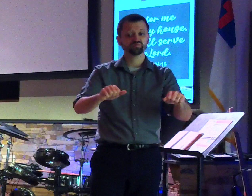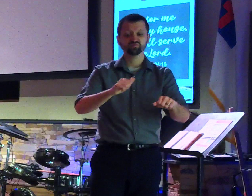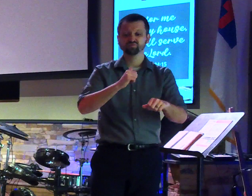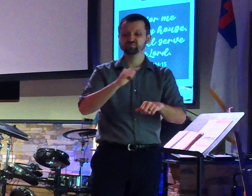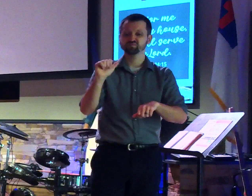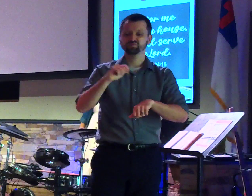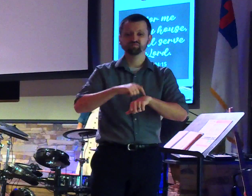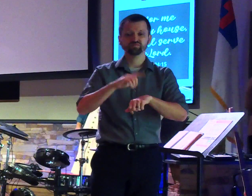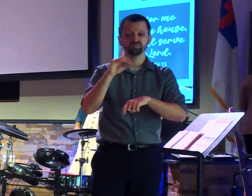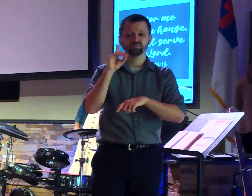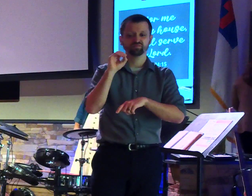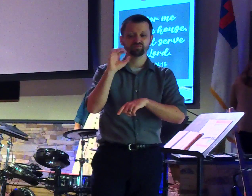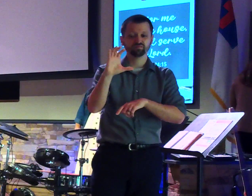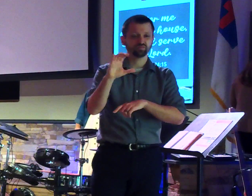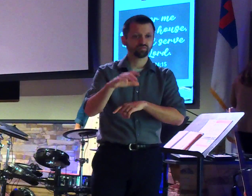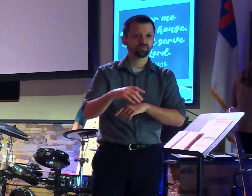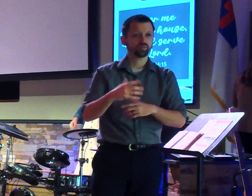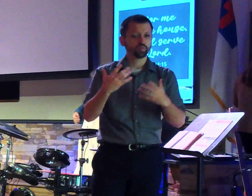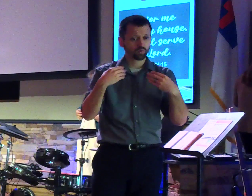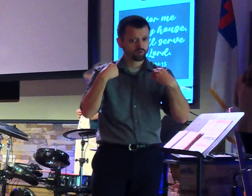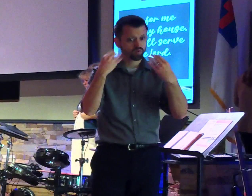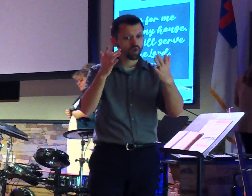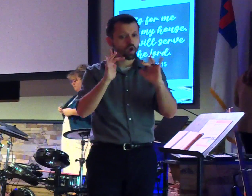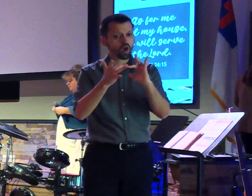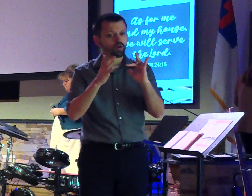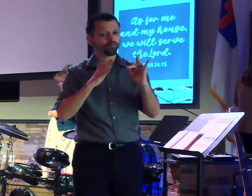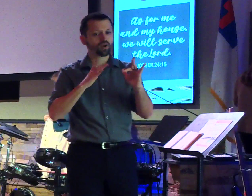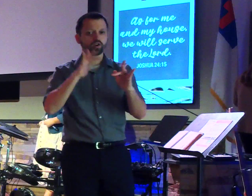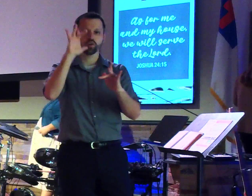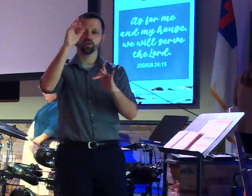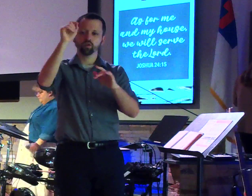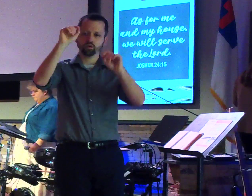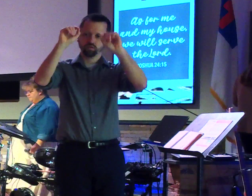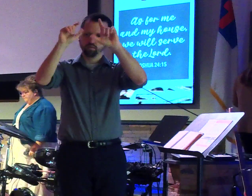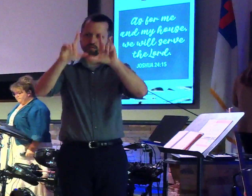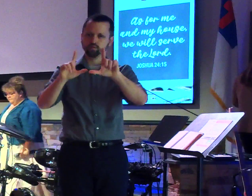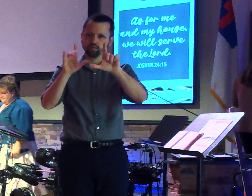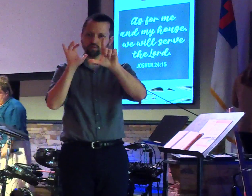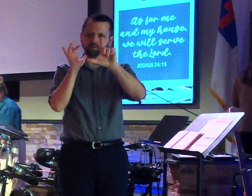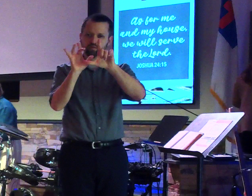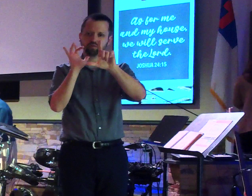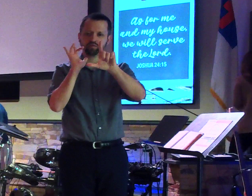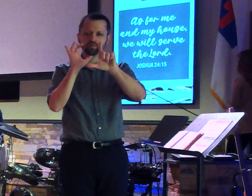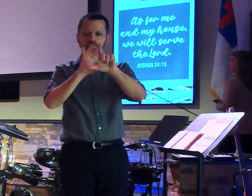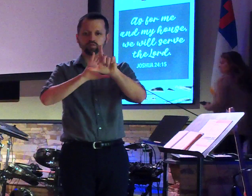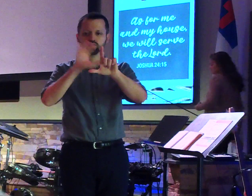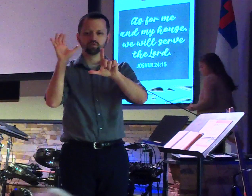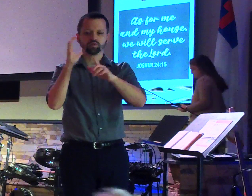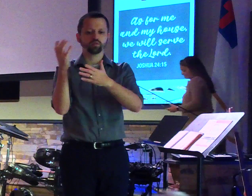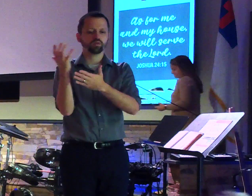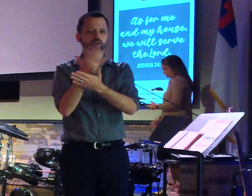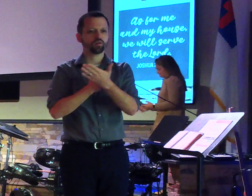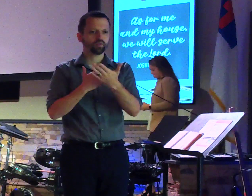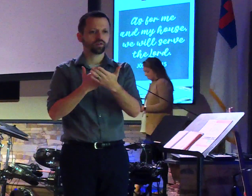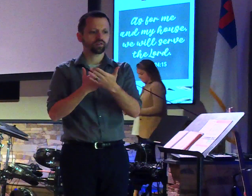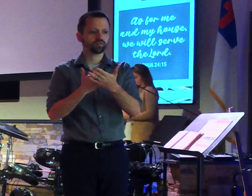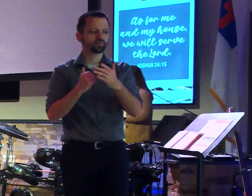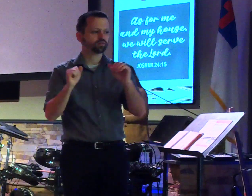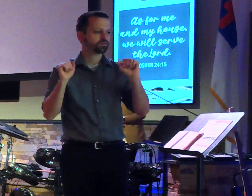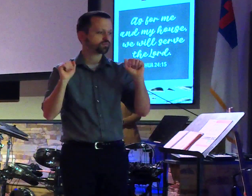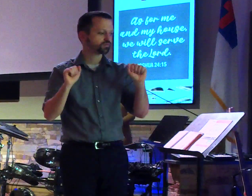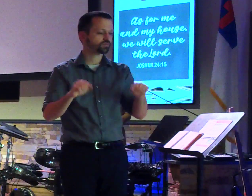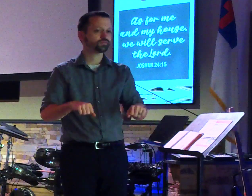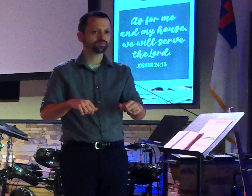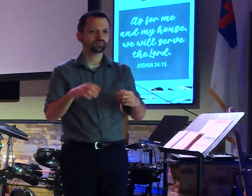December is fine. If you want to give online, there'll be a drop-down box, you know, where you have your general giving, and you can just also